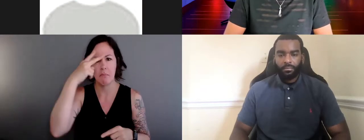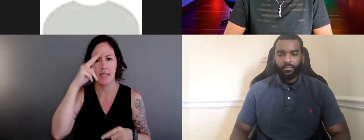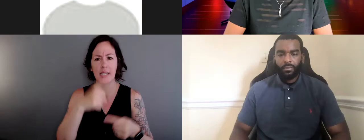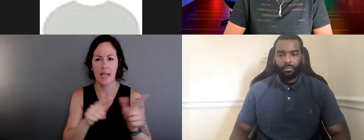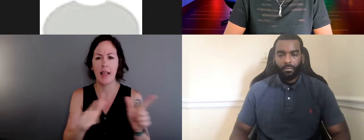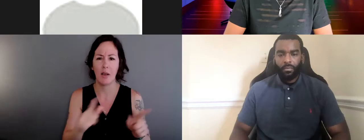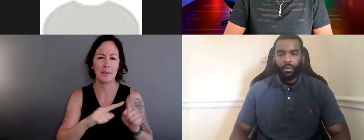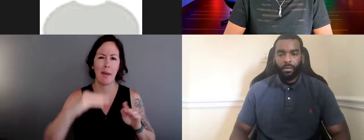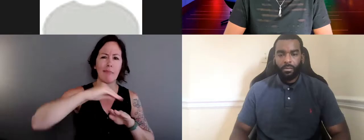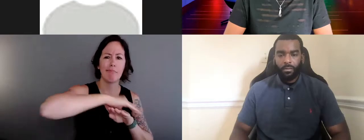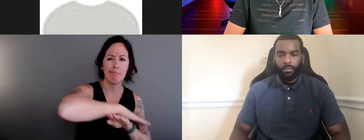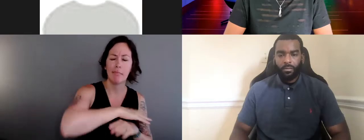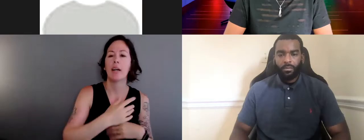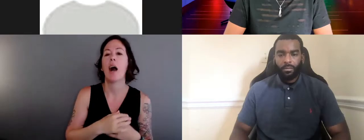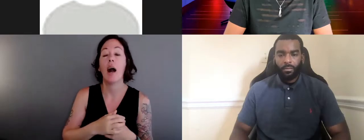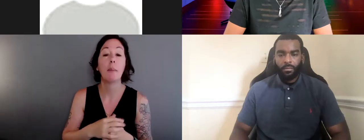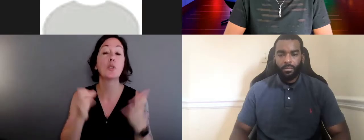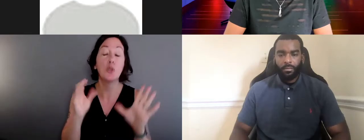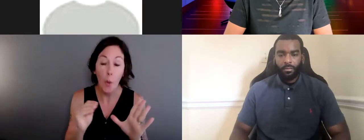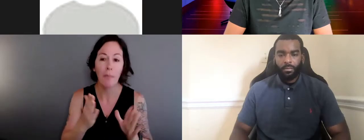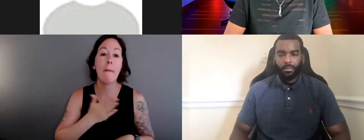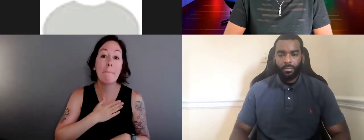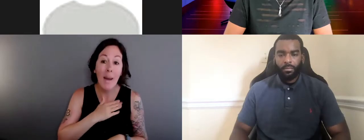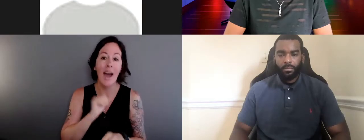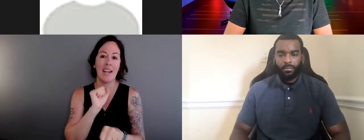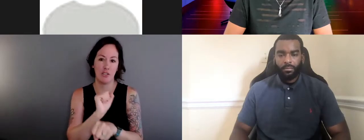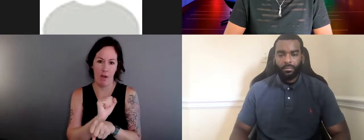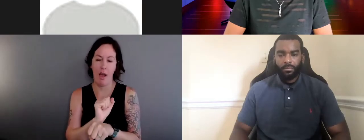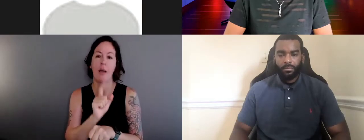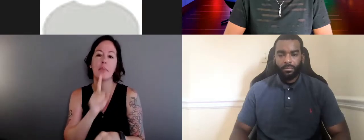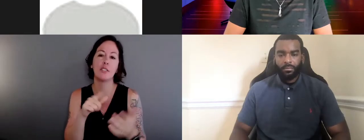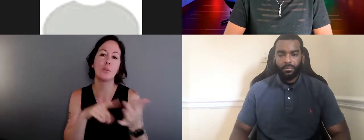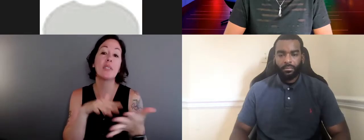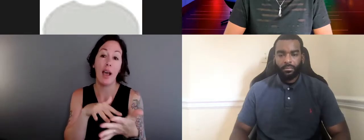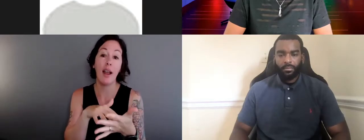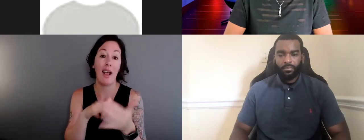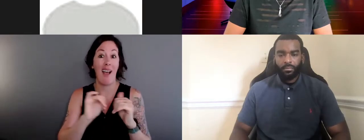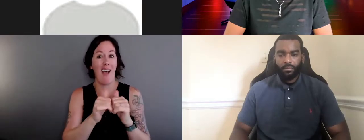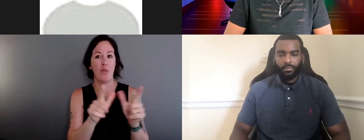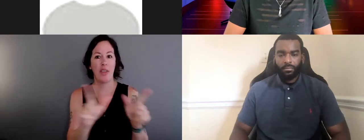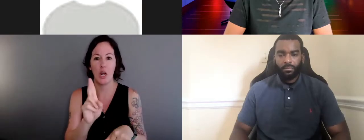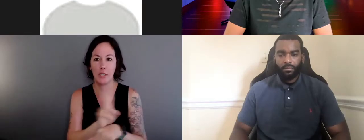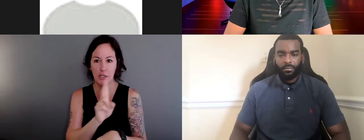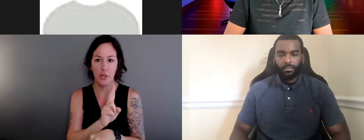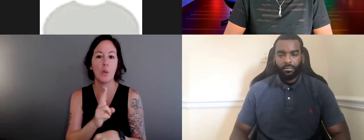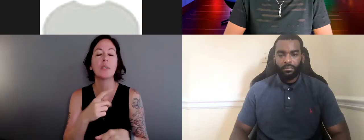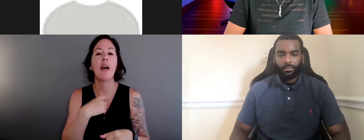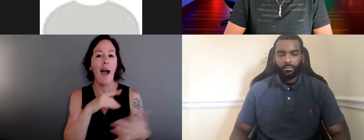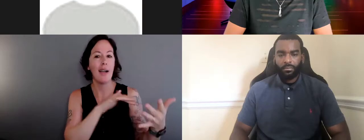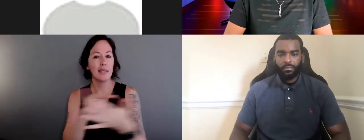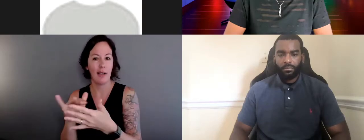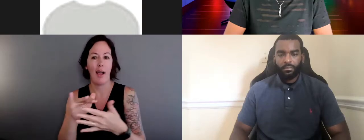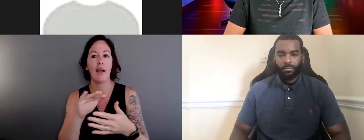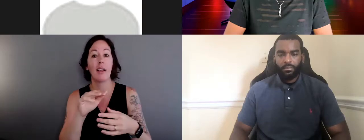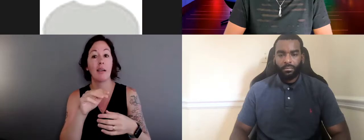US, Canada, Mexico, they all have their own sign languages, which then, of course, also influence